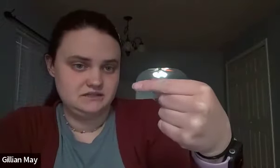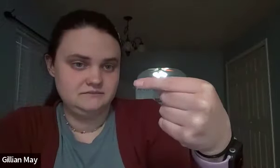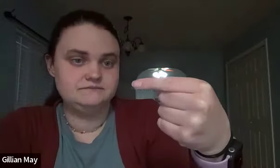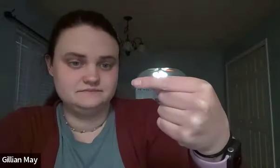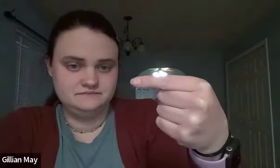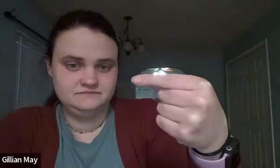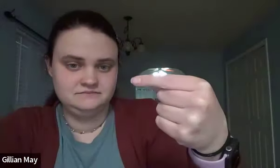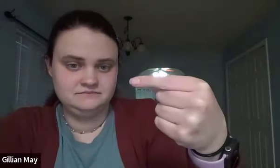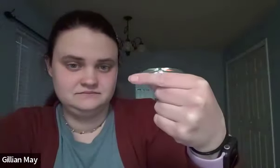G.